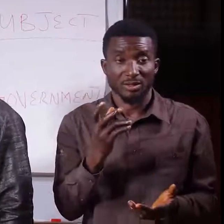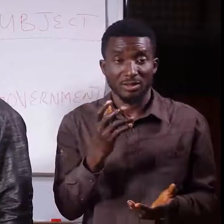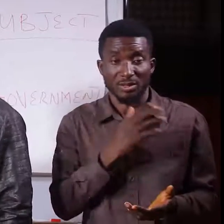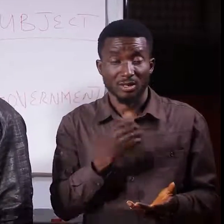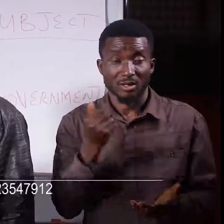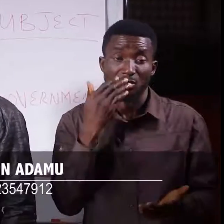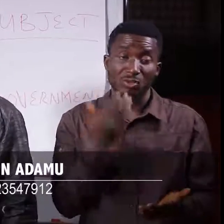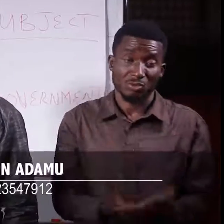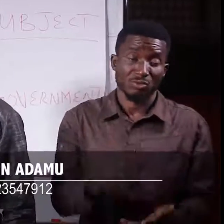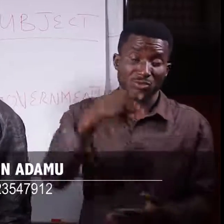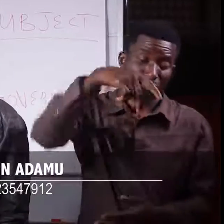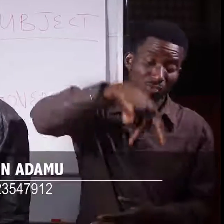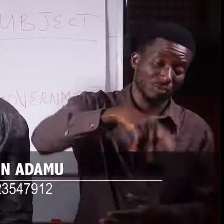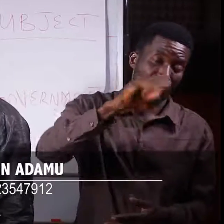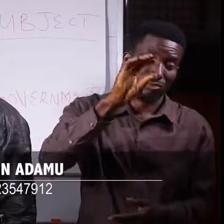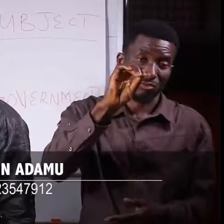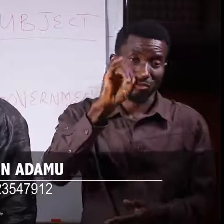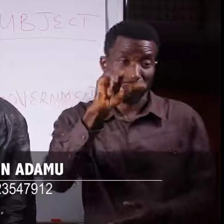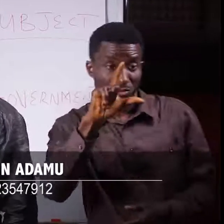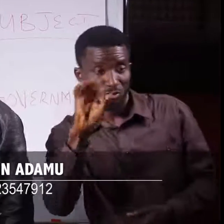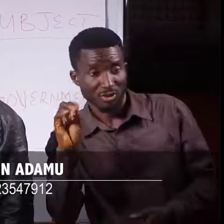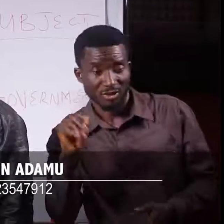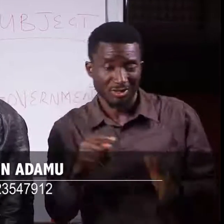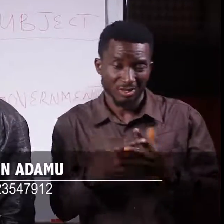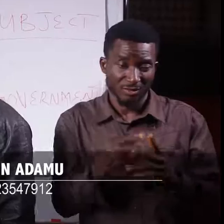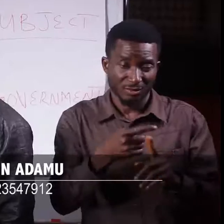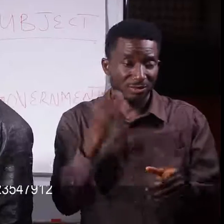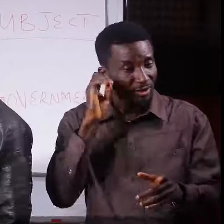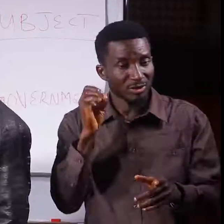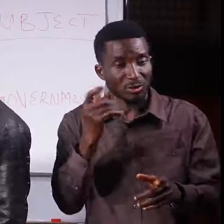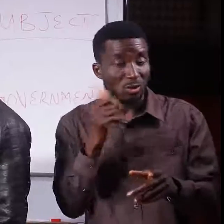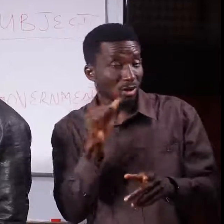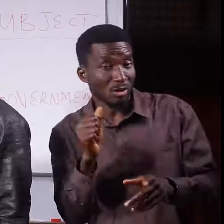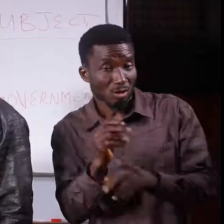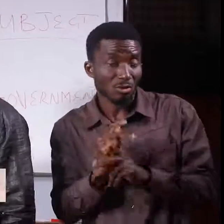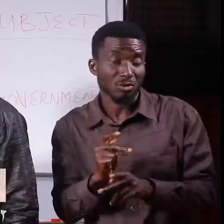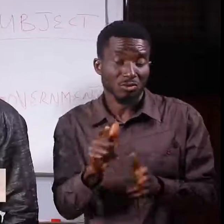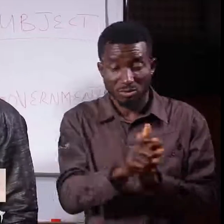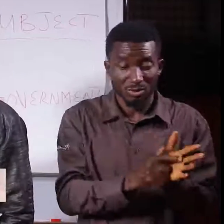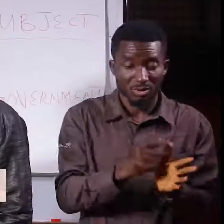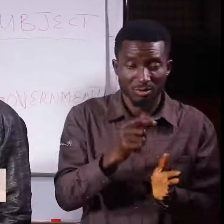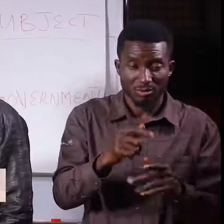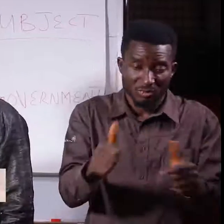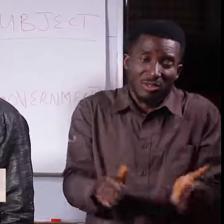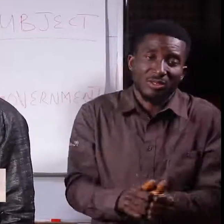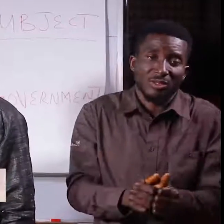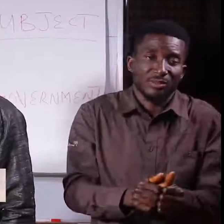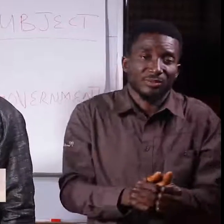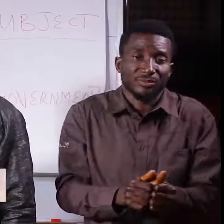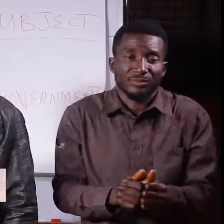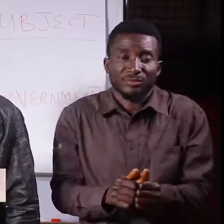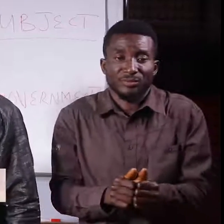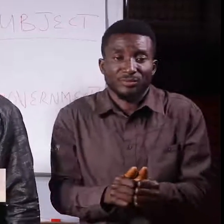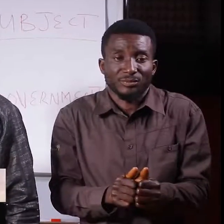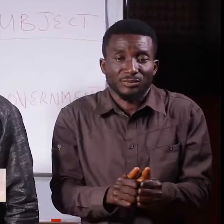starts from the grassroots, that is, from his own locality. Now, local government, one of the main important reasons why